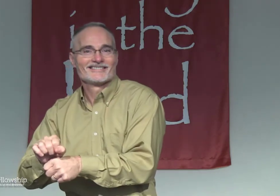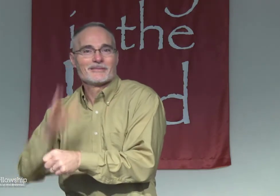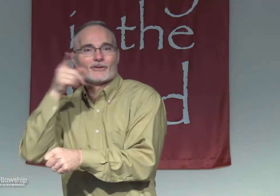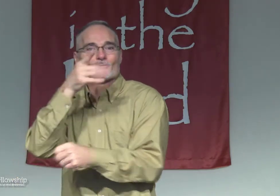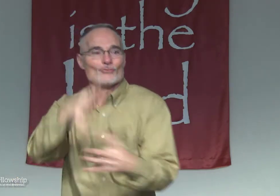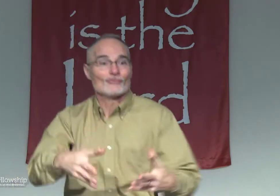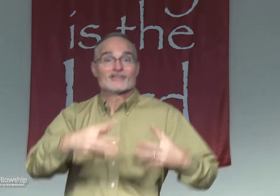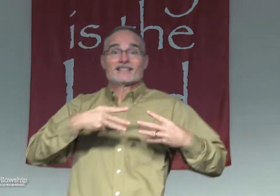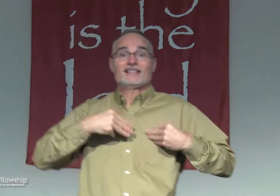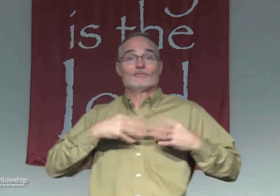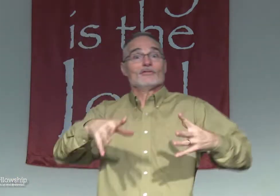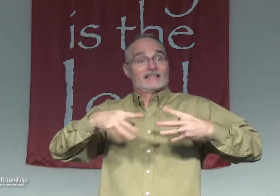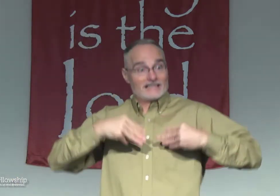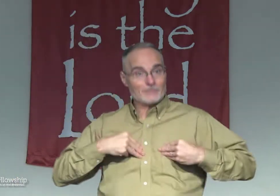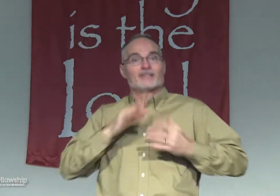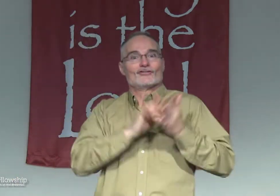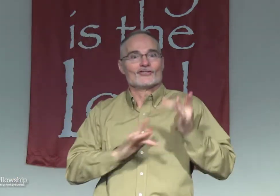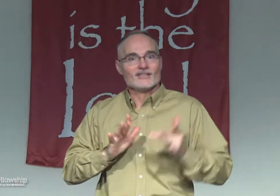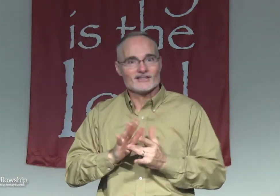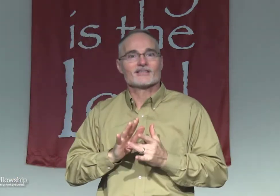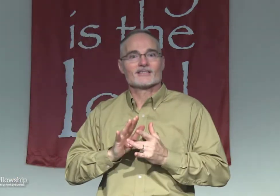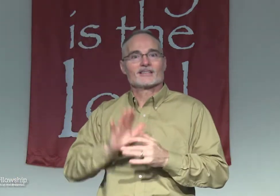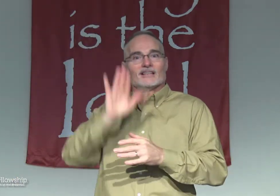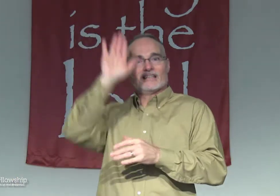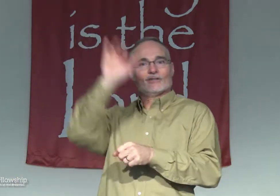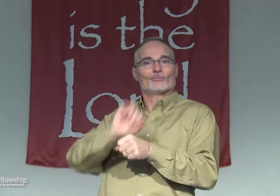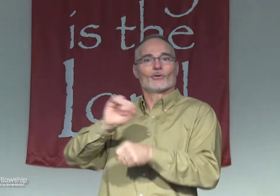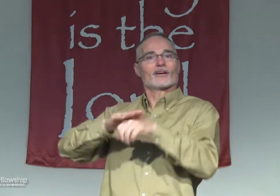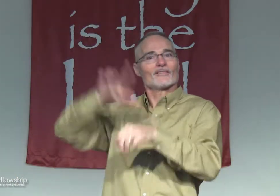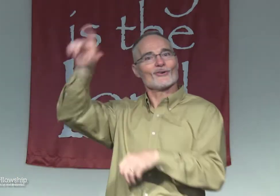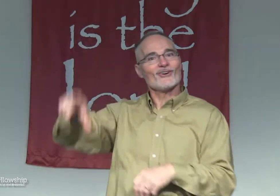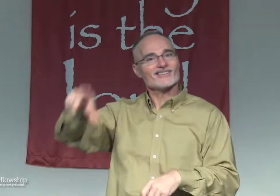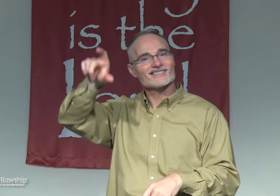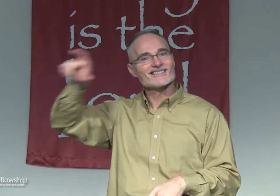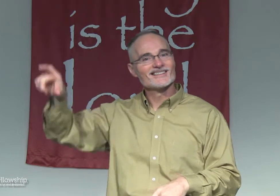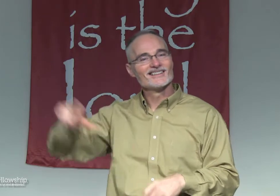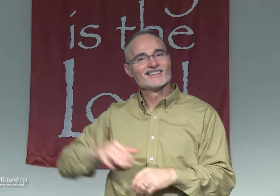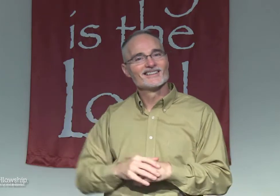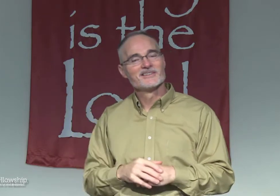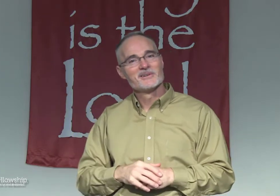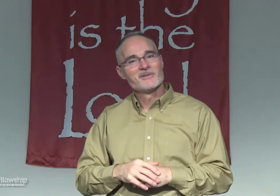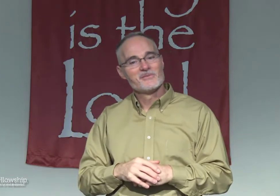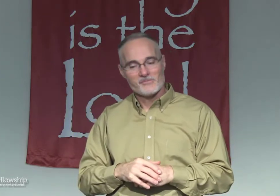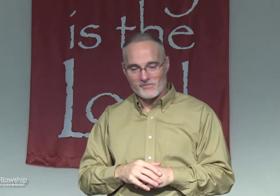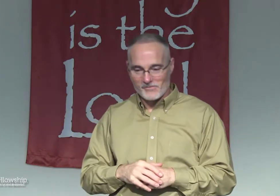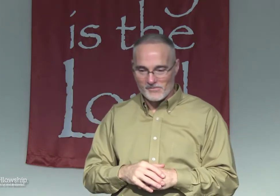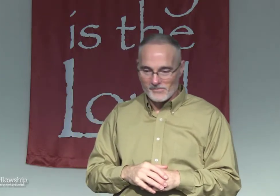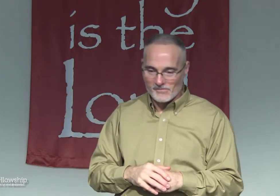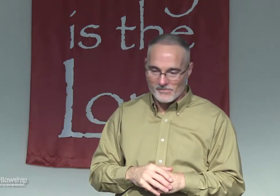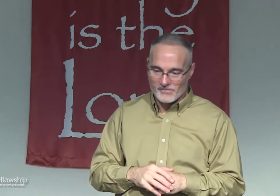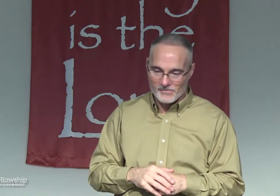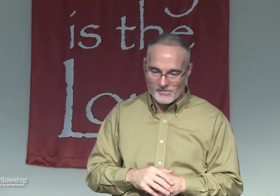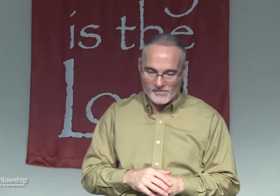God judges His work for you because you had accepted Jesus and His work on the cross.